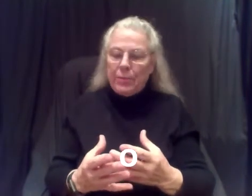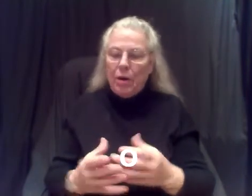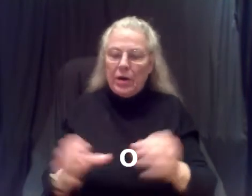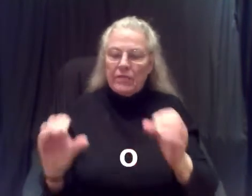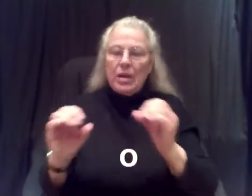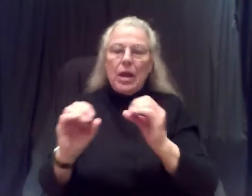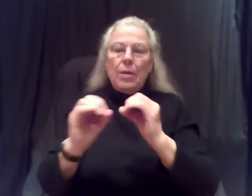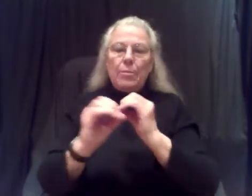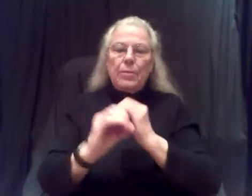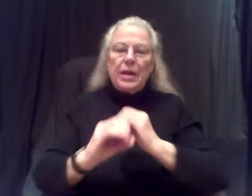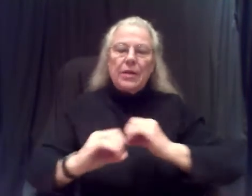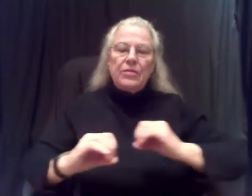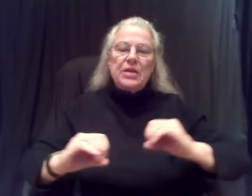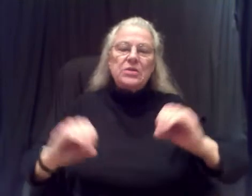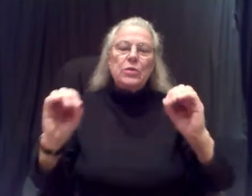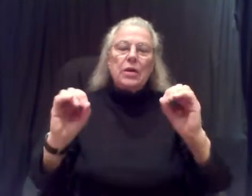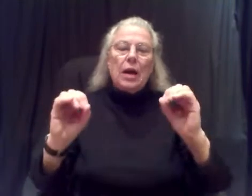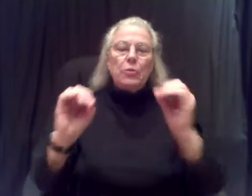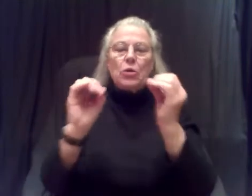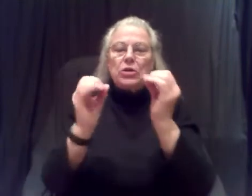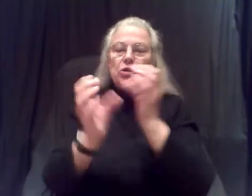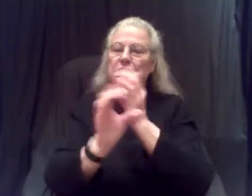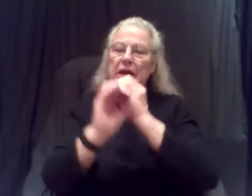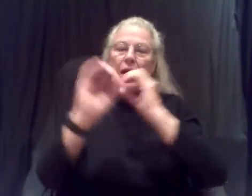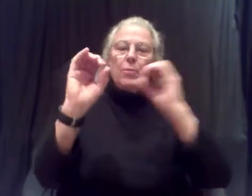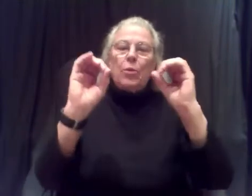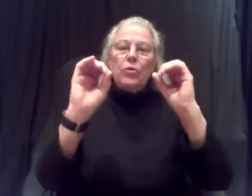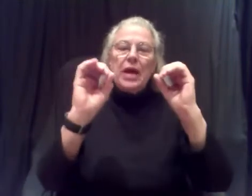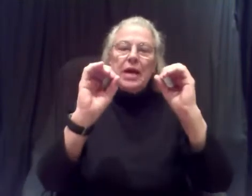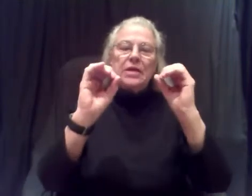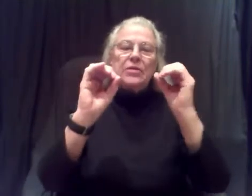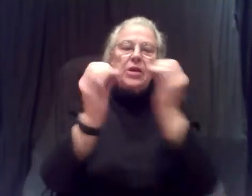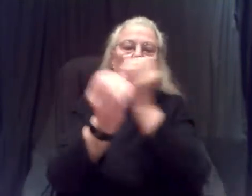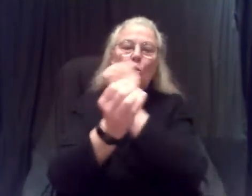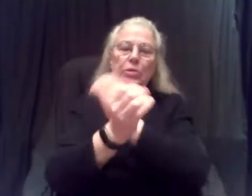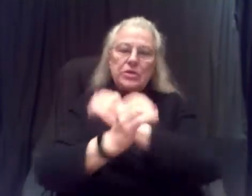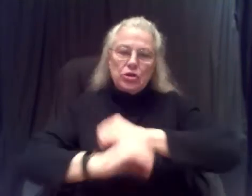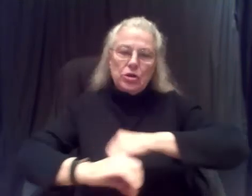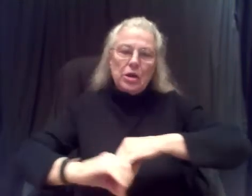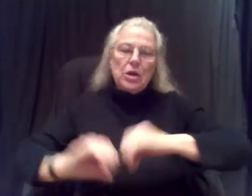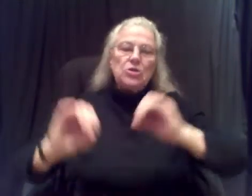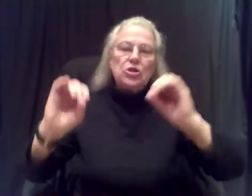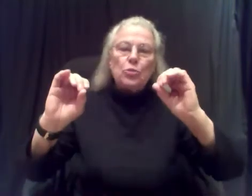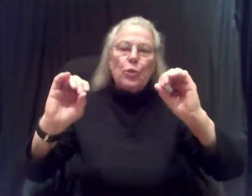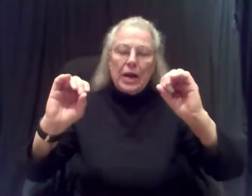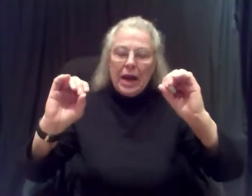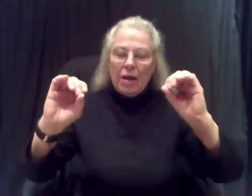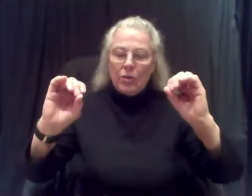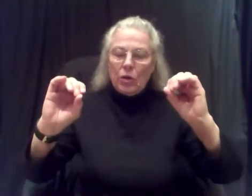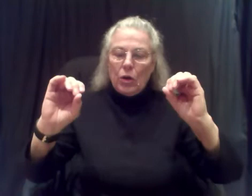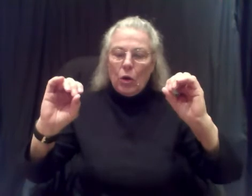of it. But in this one, I'm going to just take it out, both hands in the O position, just bring it out.